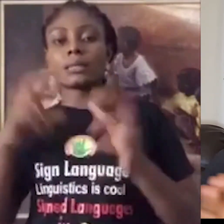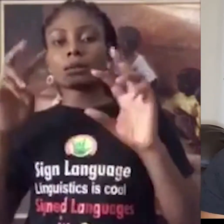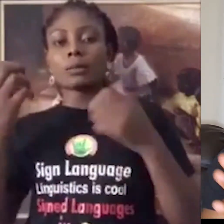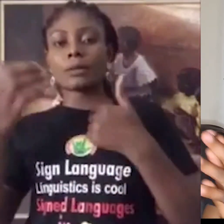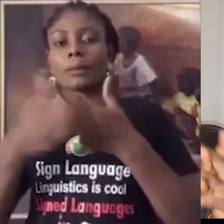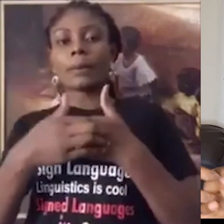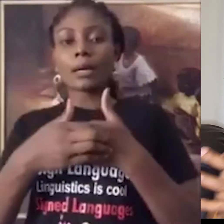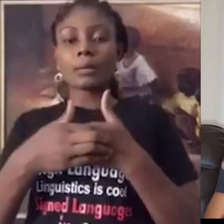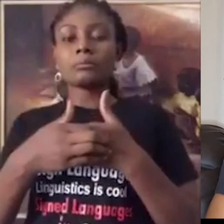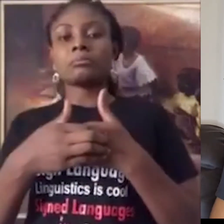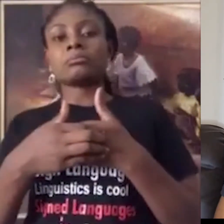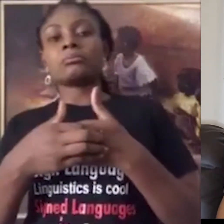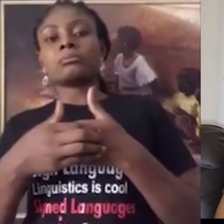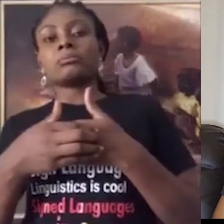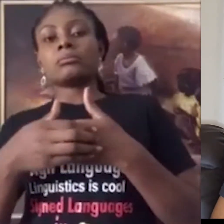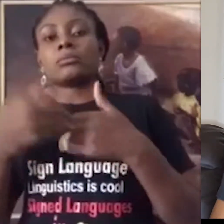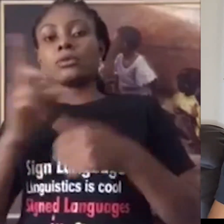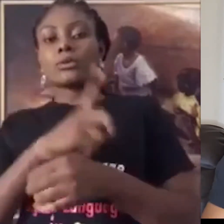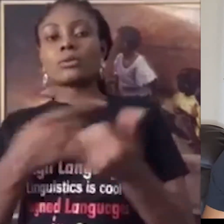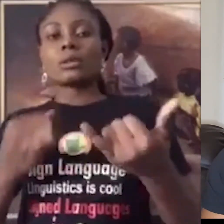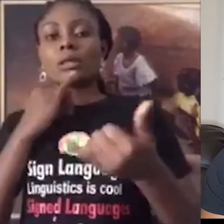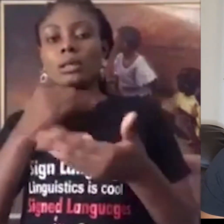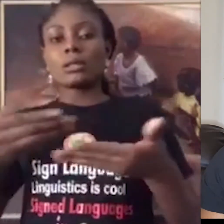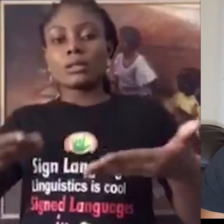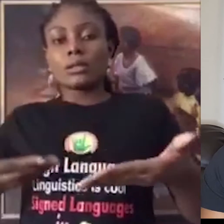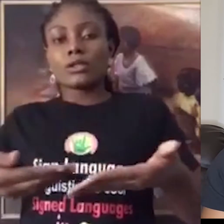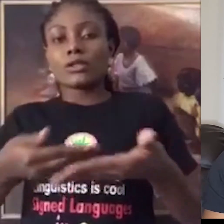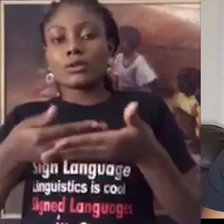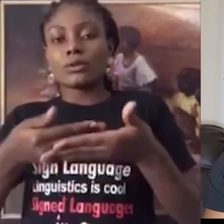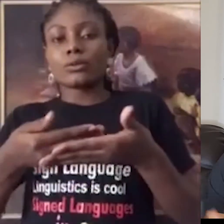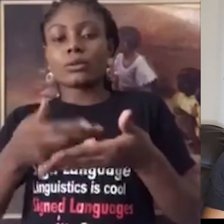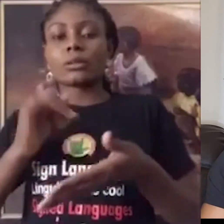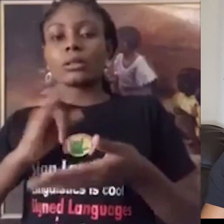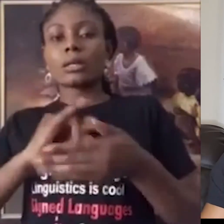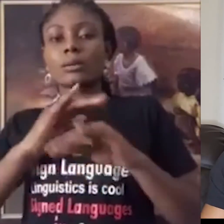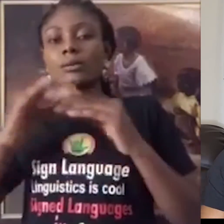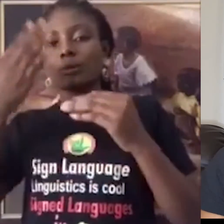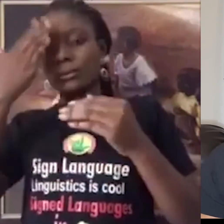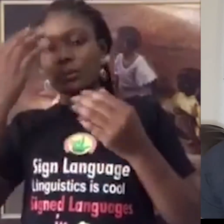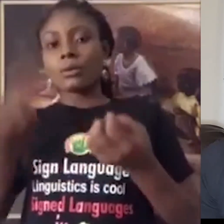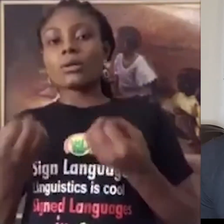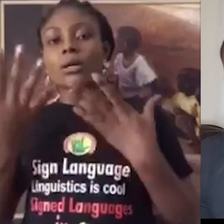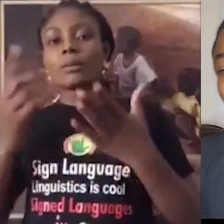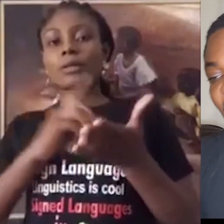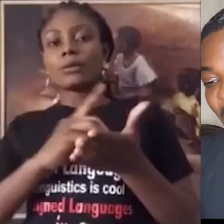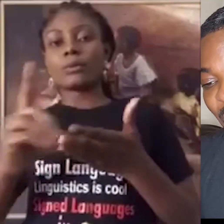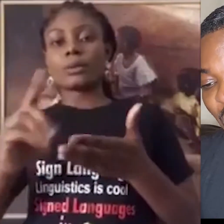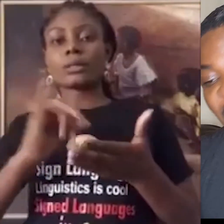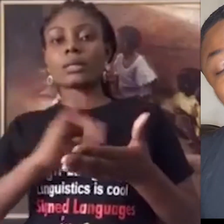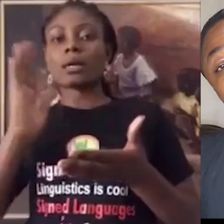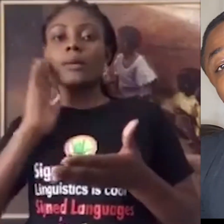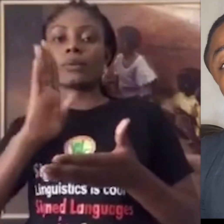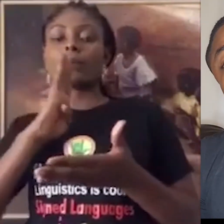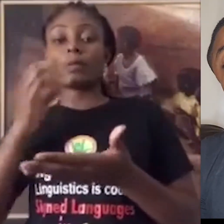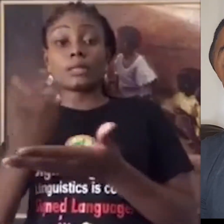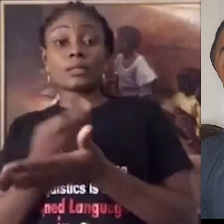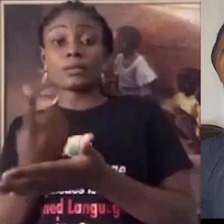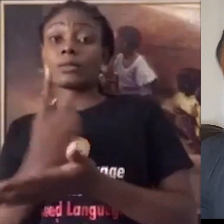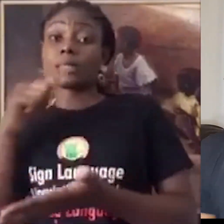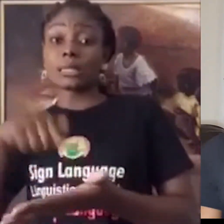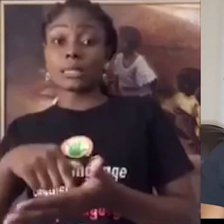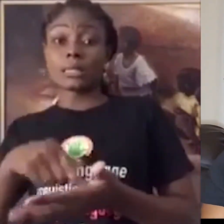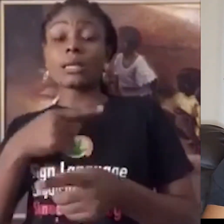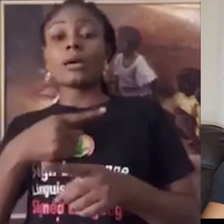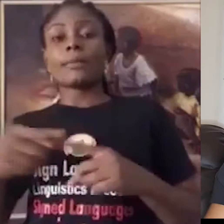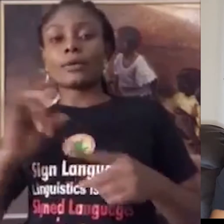this topic back and forth, today is the introduction, and I don't know how many weeks I'm going to be discussing